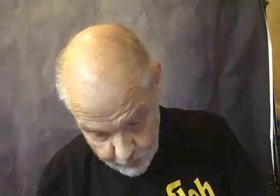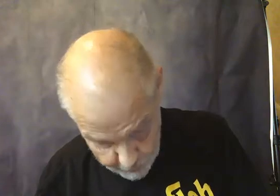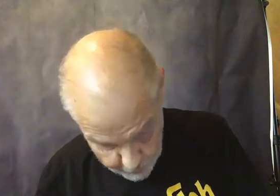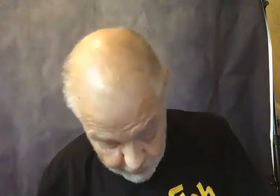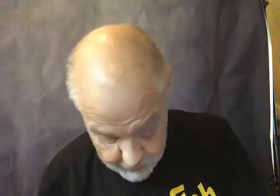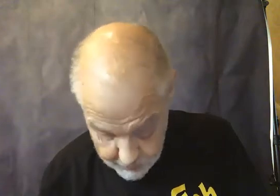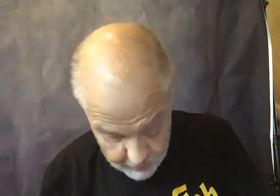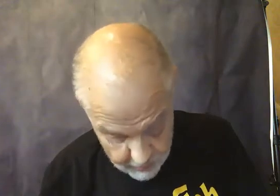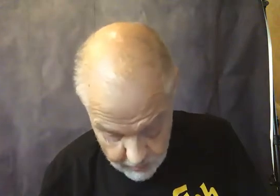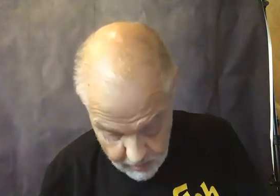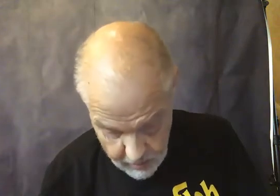both books.